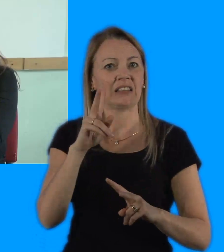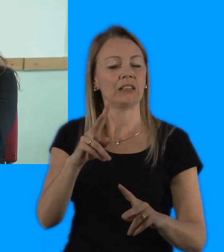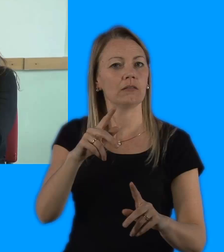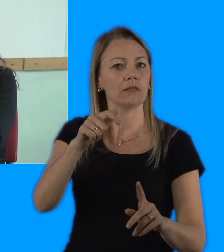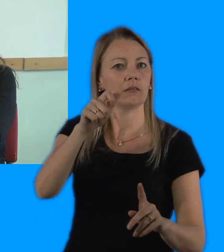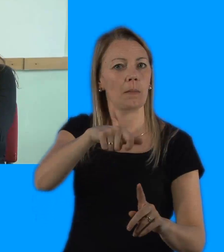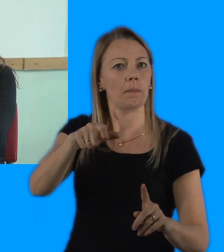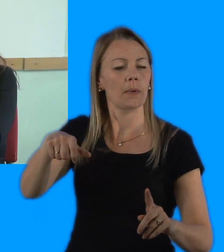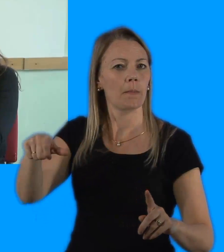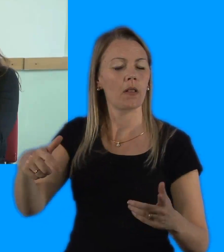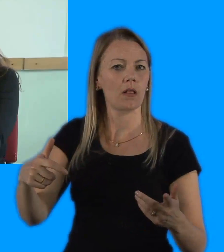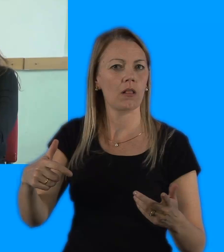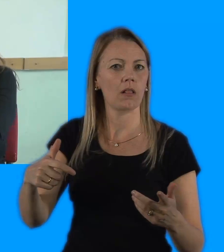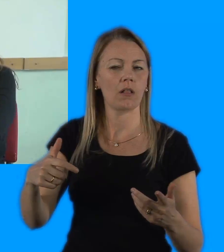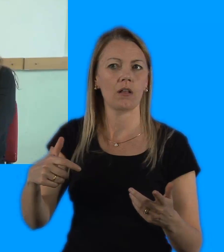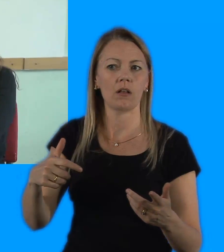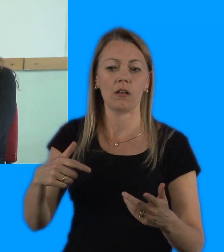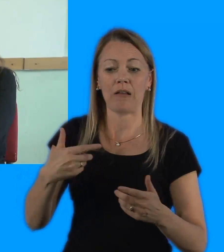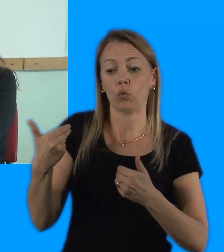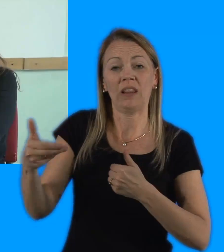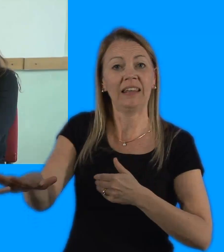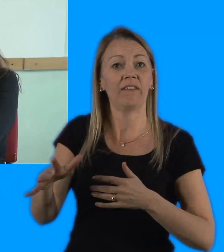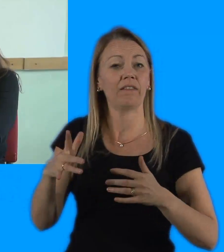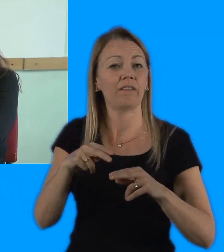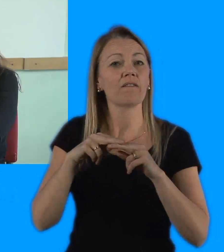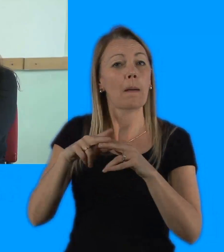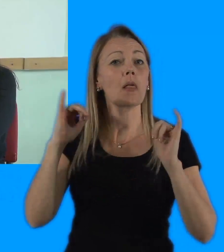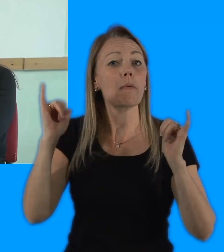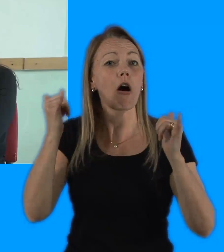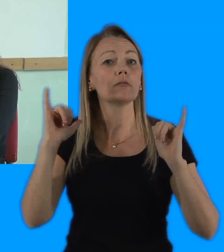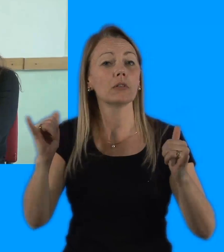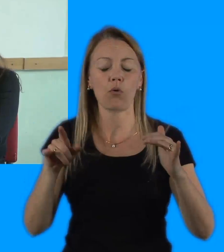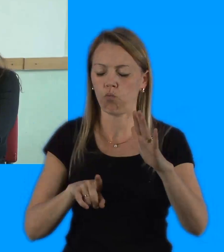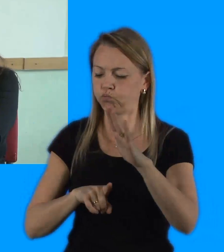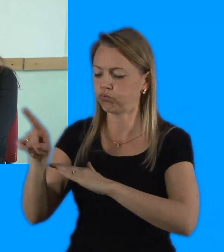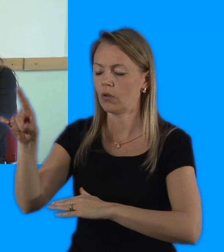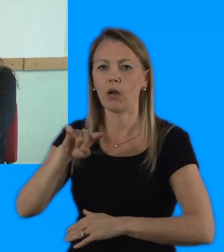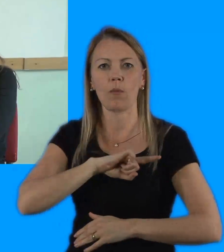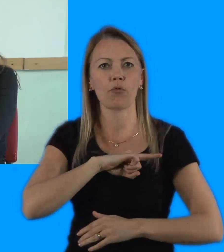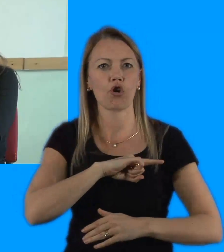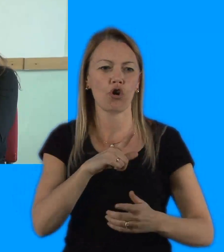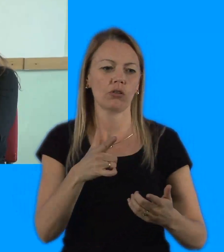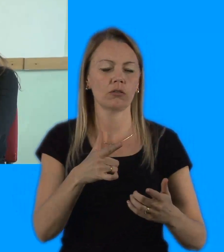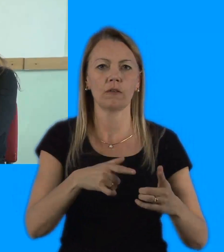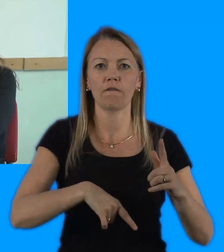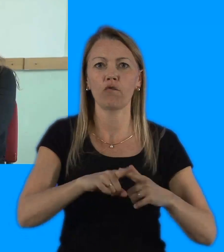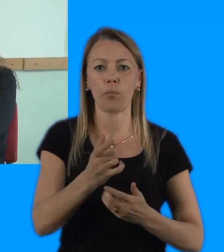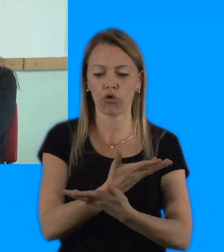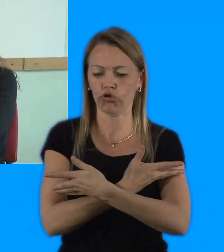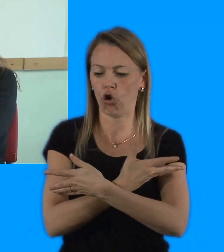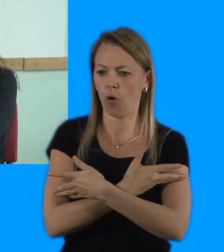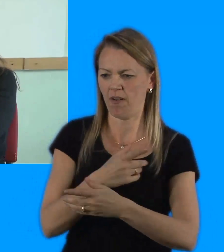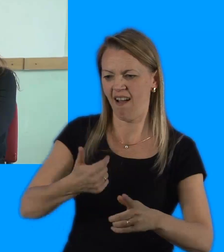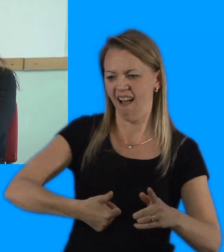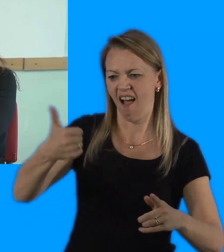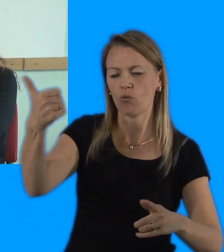I've seen people being told to leave family parties because of a particular football